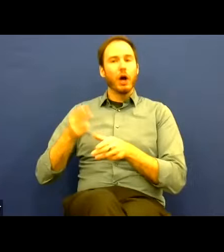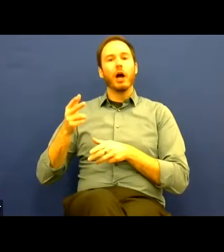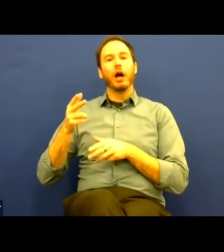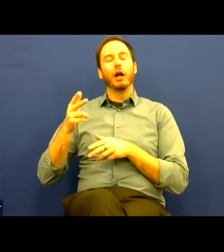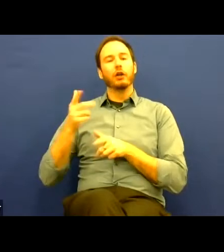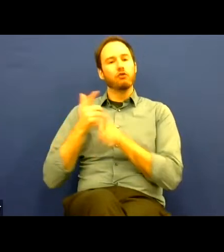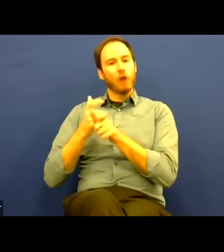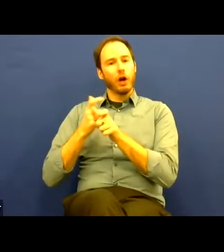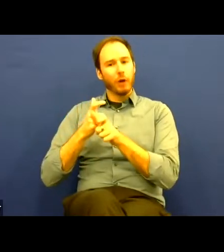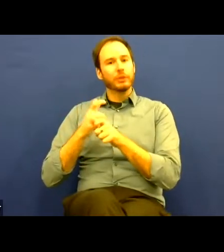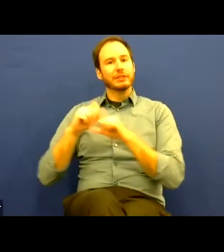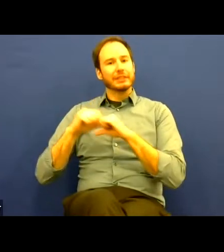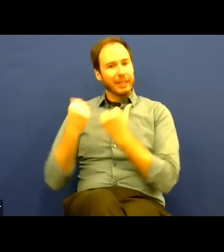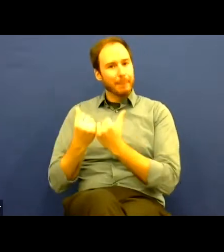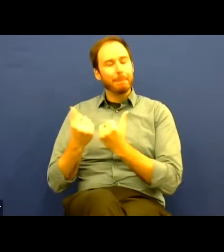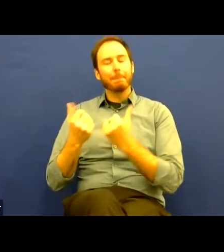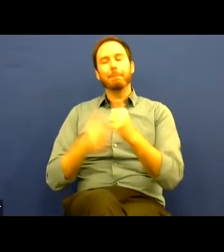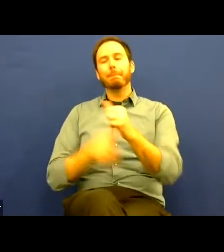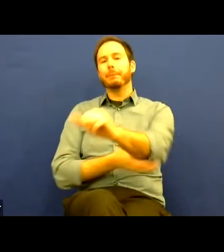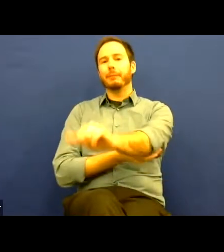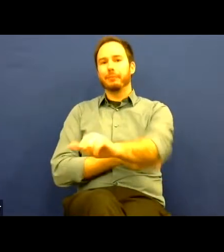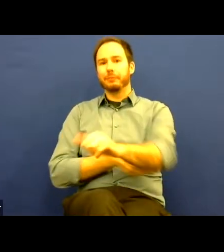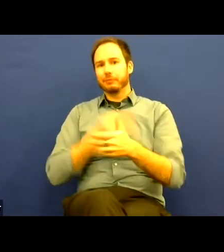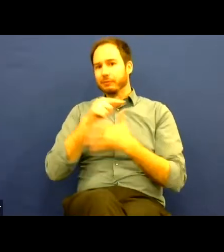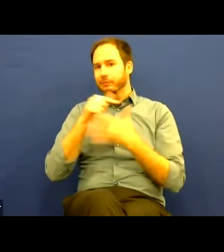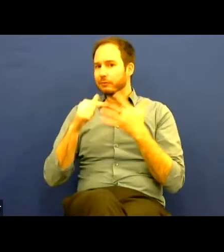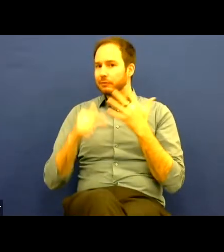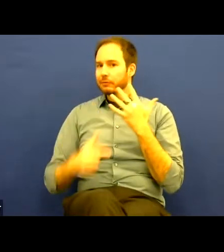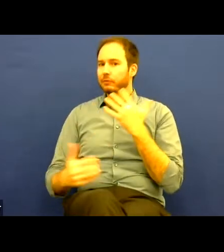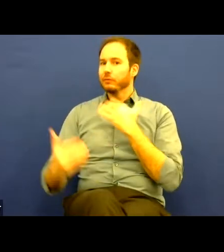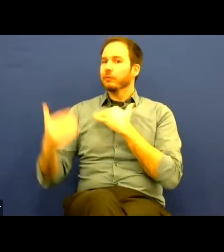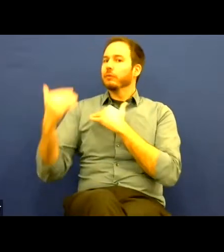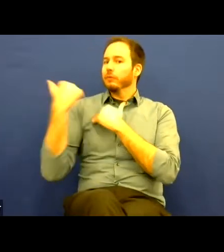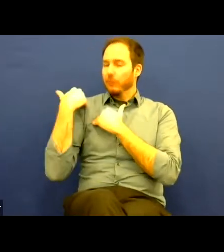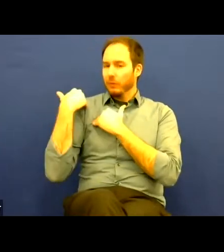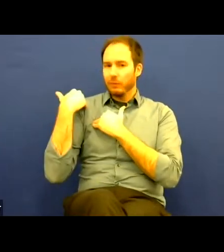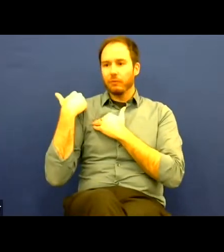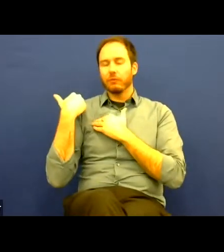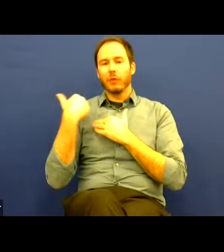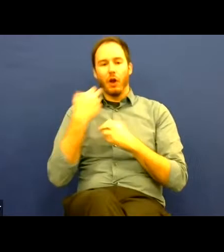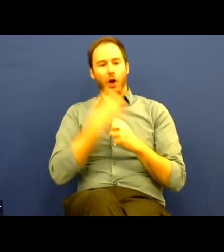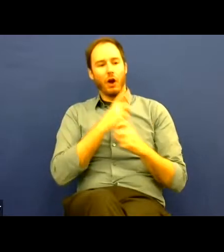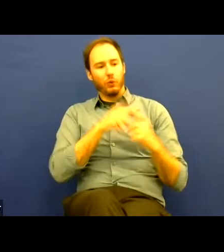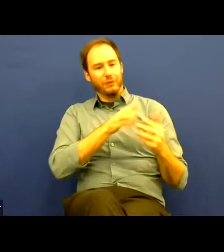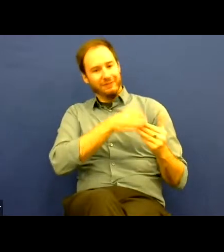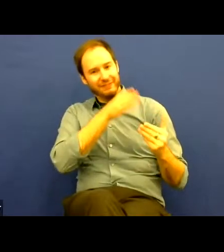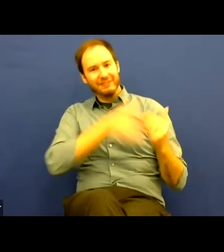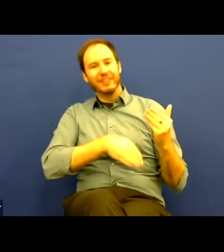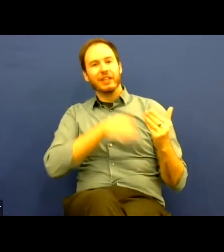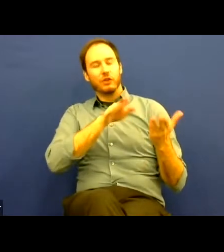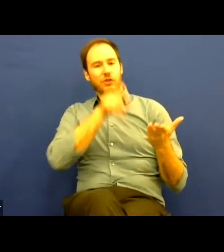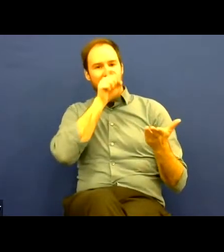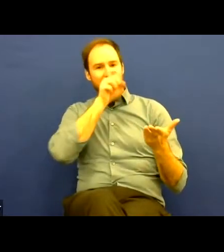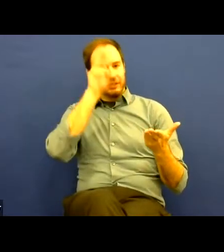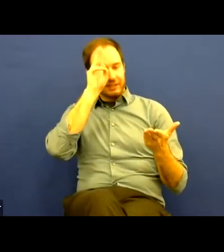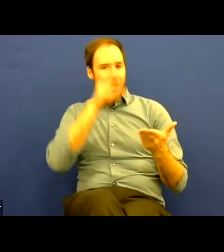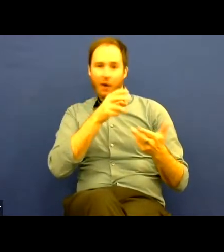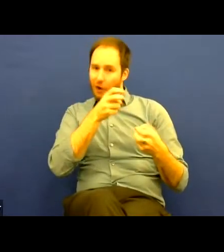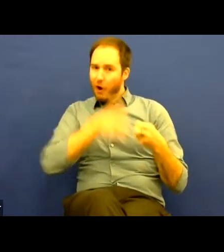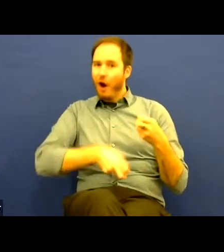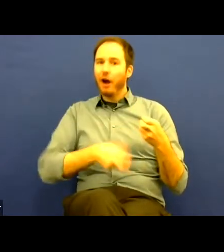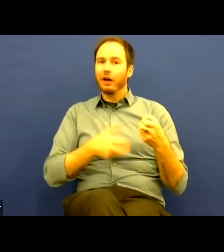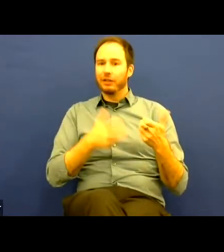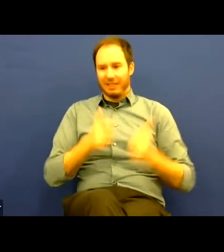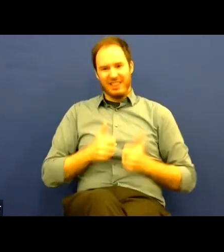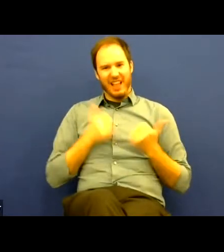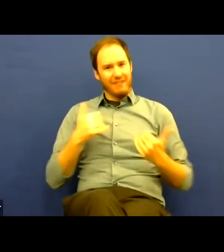track team. He's doing a lot of other stuff. And so it's tough to finish those things up. And it takes a lot